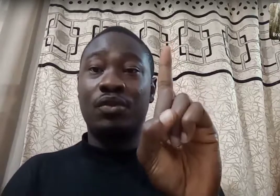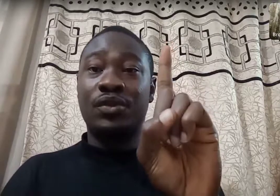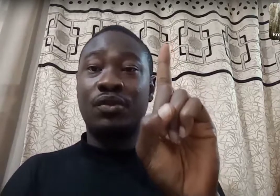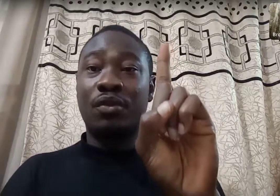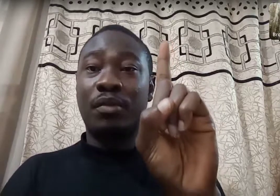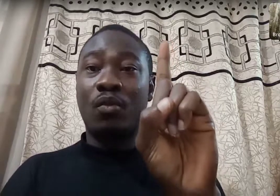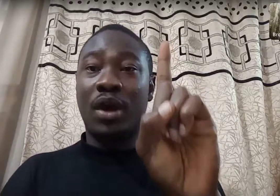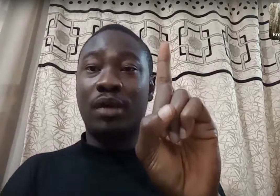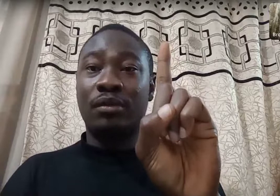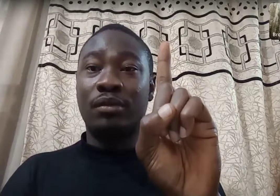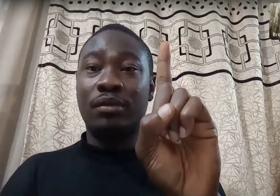1 with an alphabet.